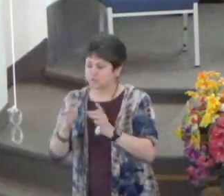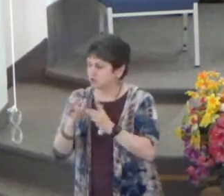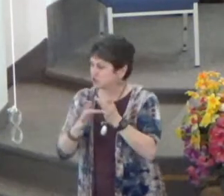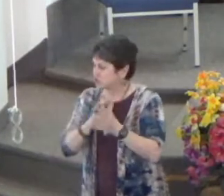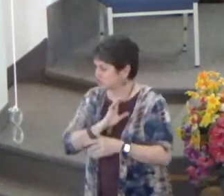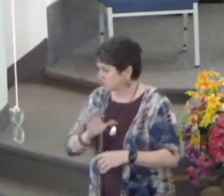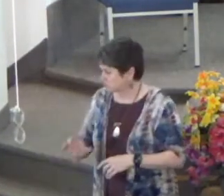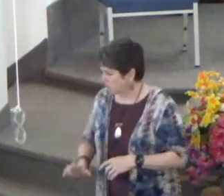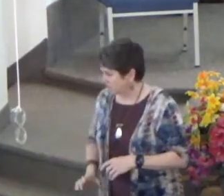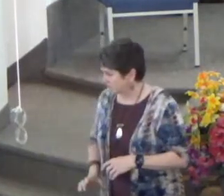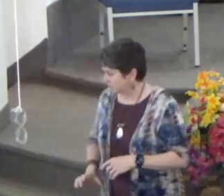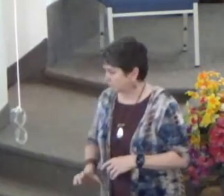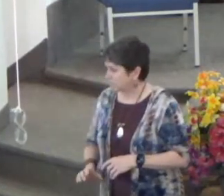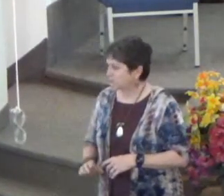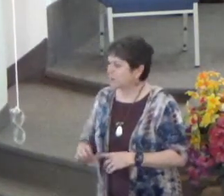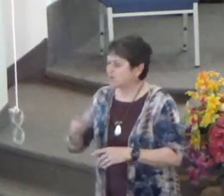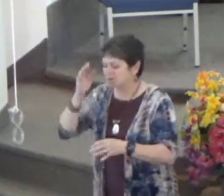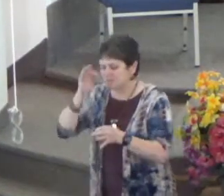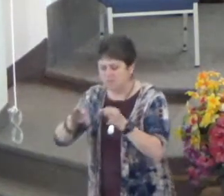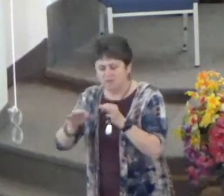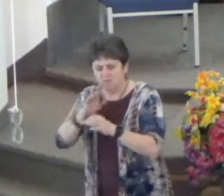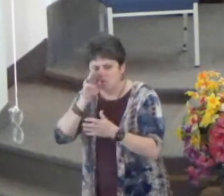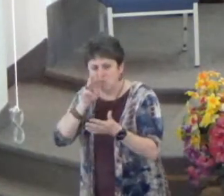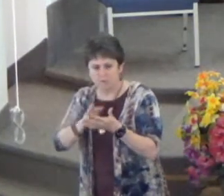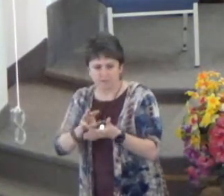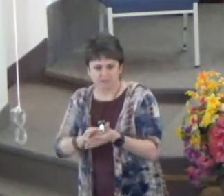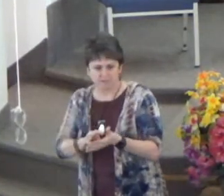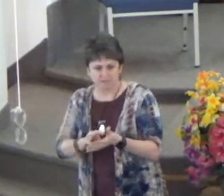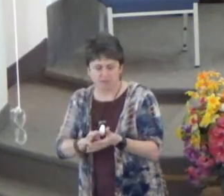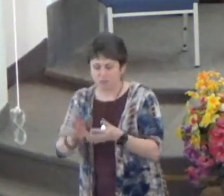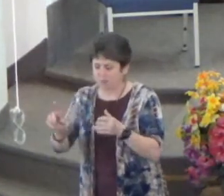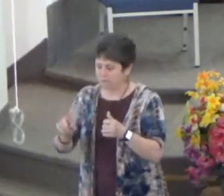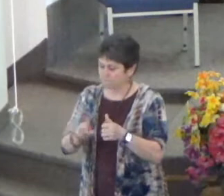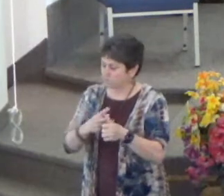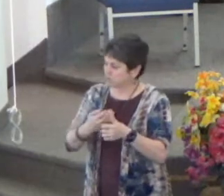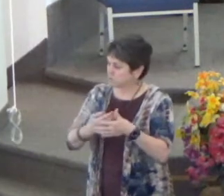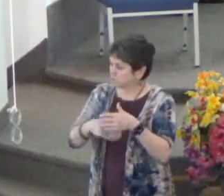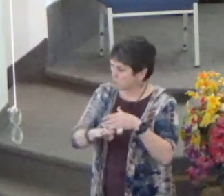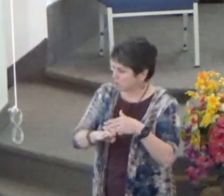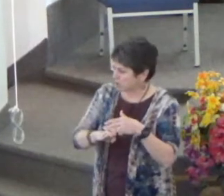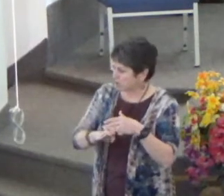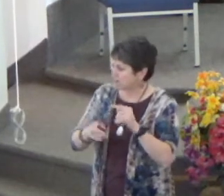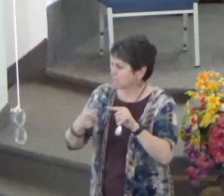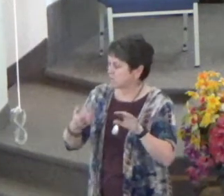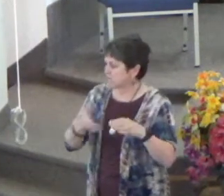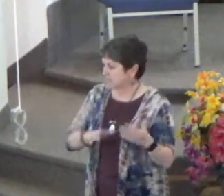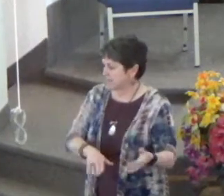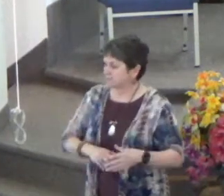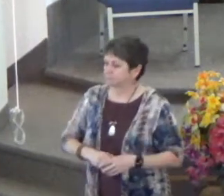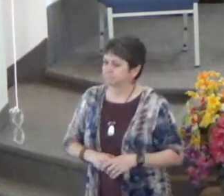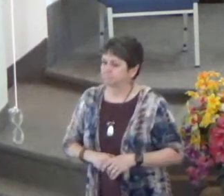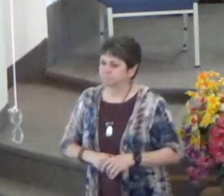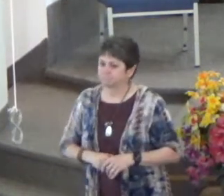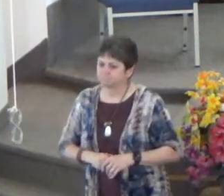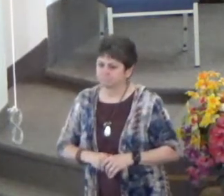Jesus Christ, who is the faithful witness, the firstborn from the dead,